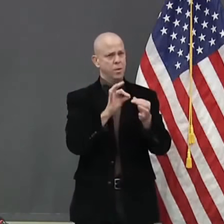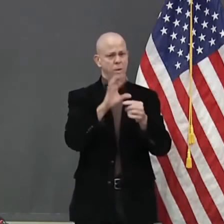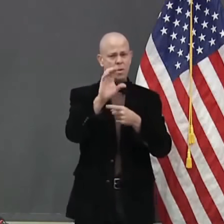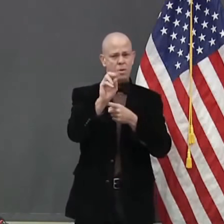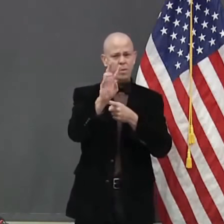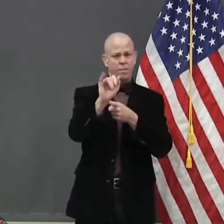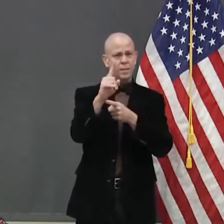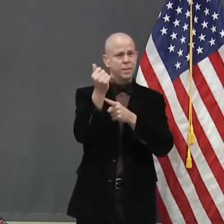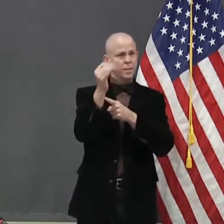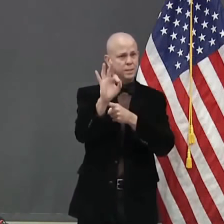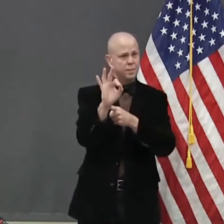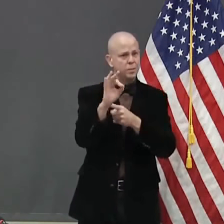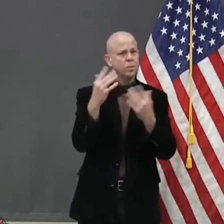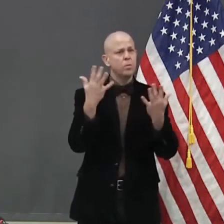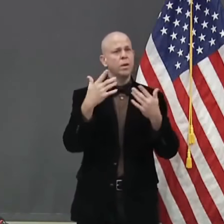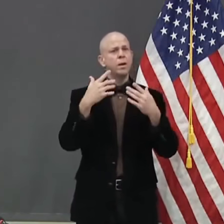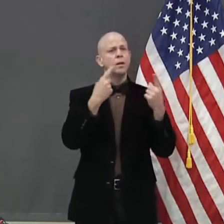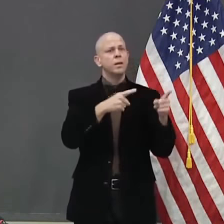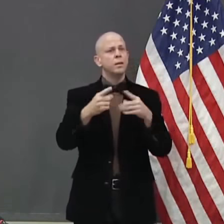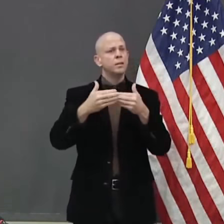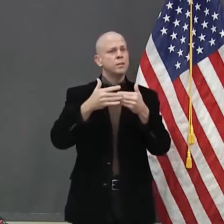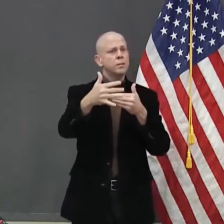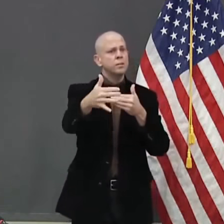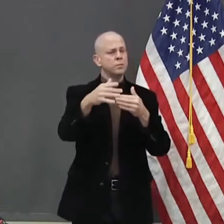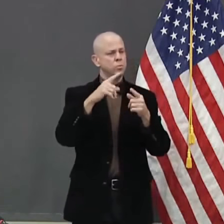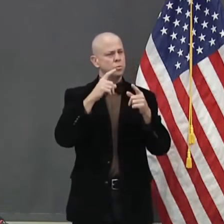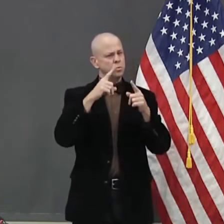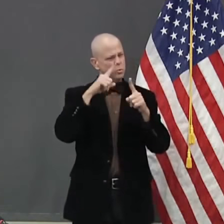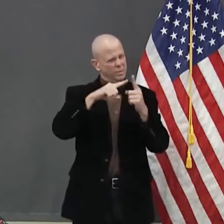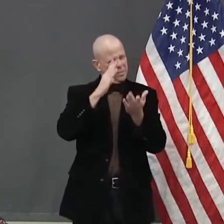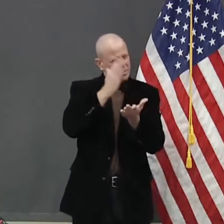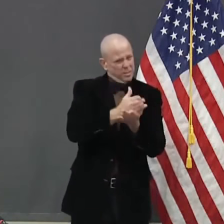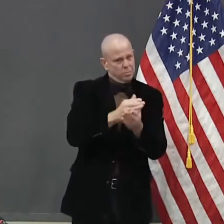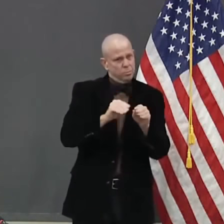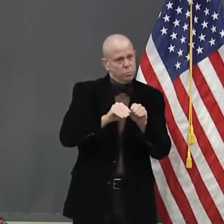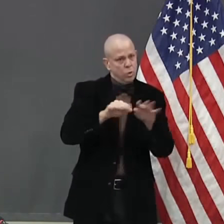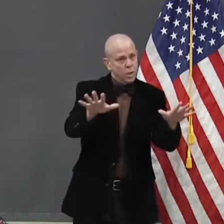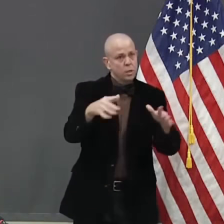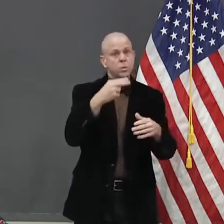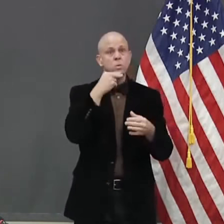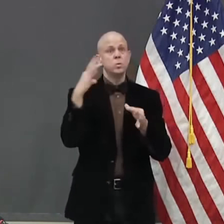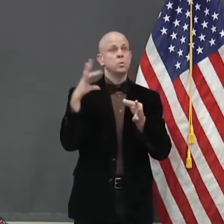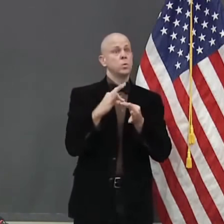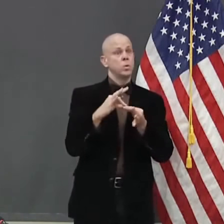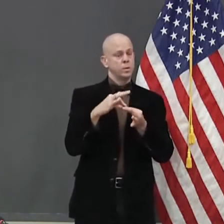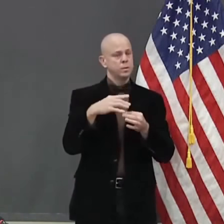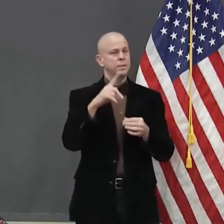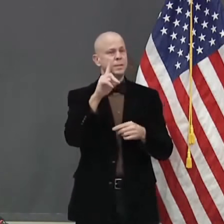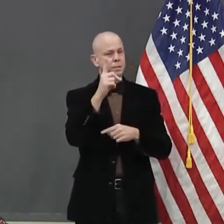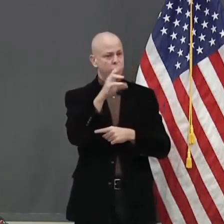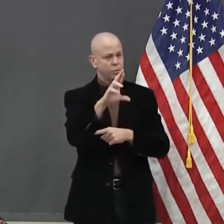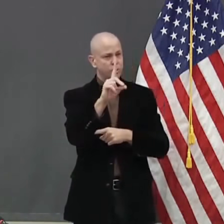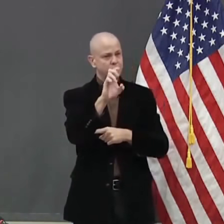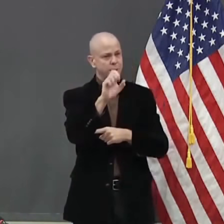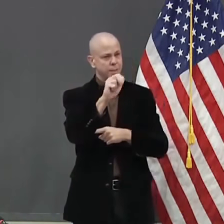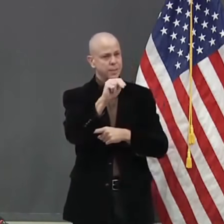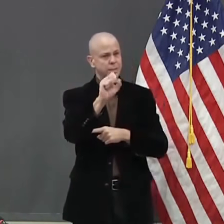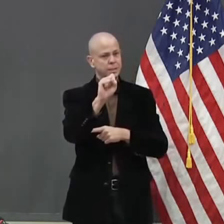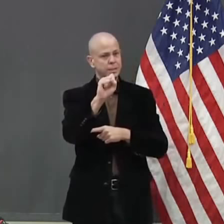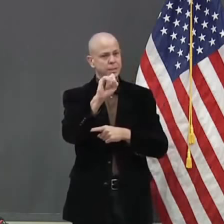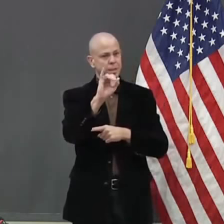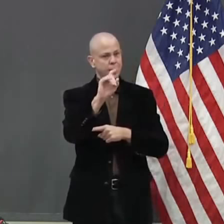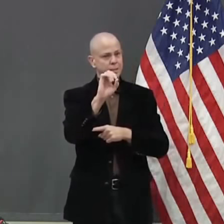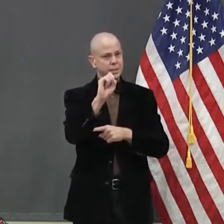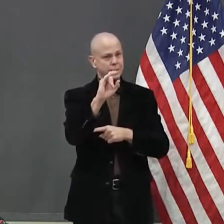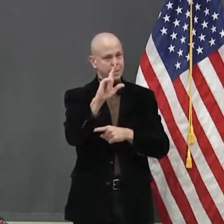next steps to stop the spread. I'm joined by Dr. Dean Seidlinger, our state epidemiologist, and Rachel Banks,